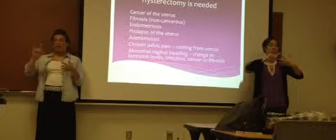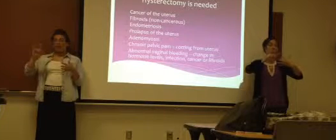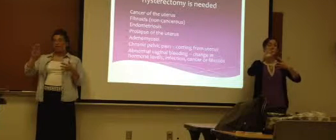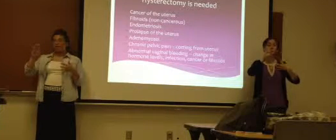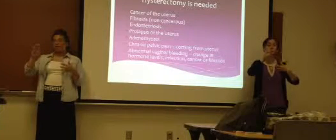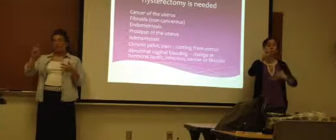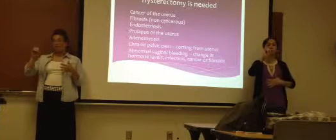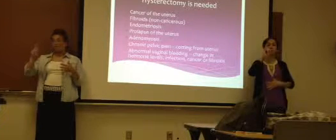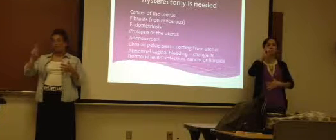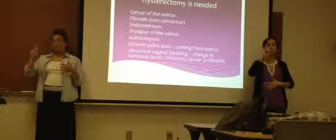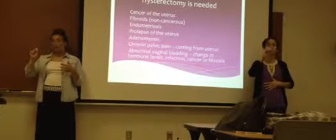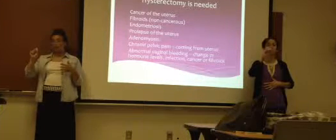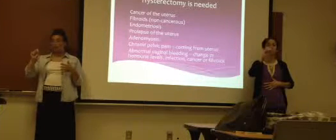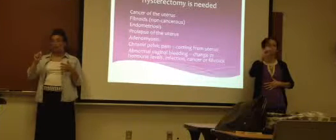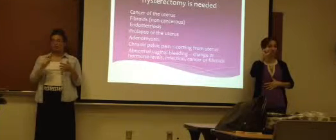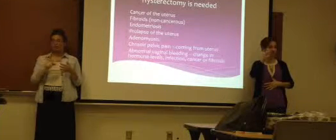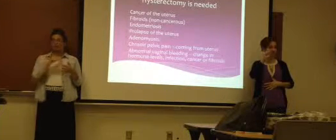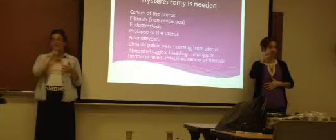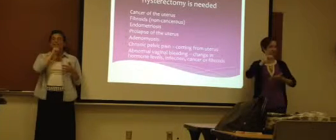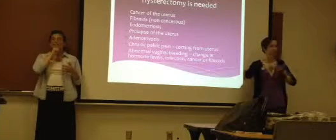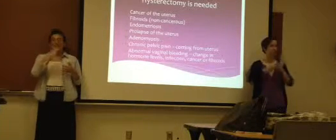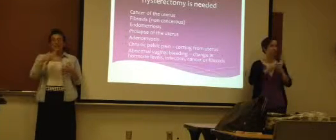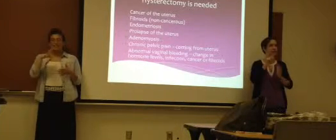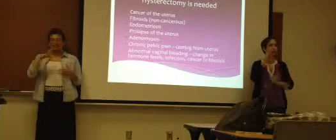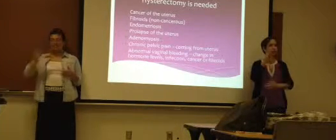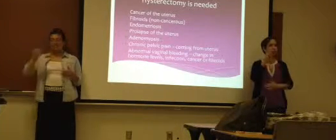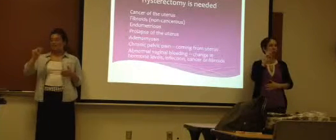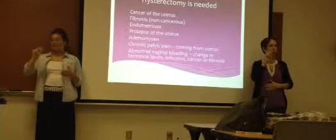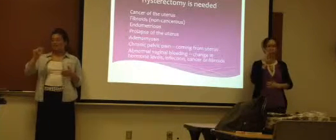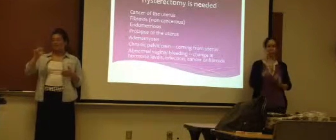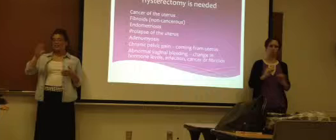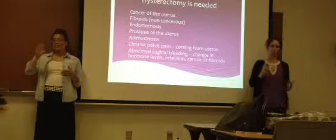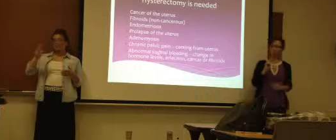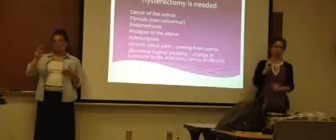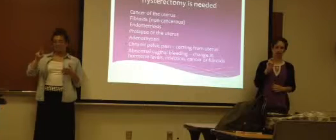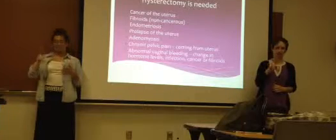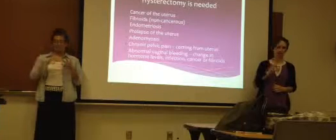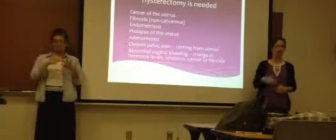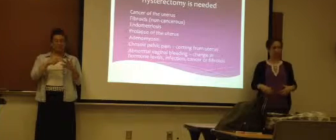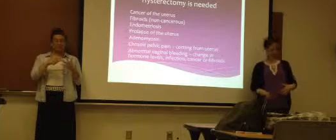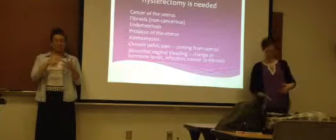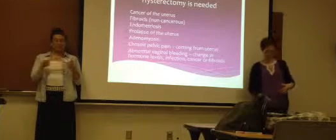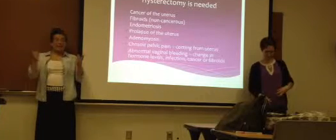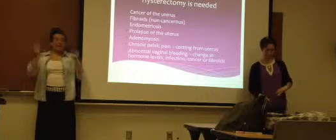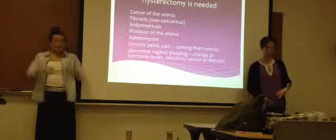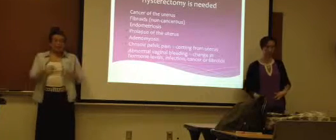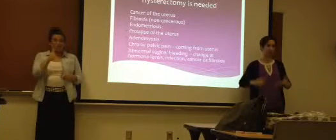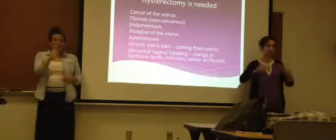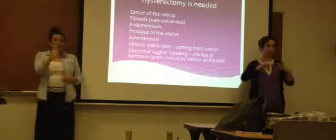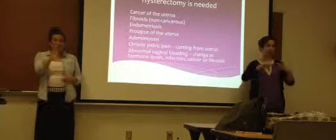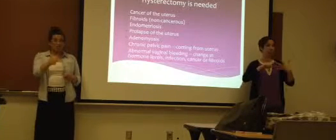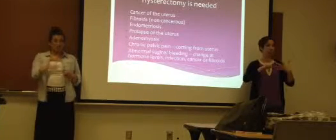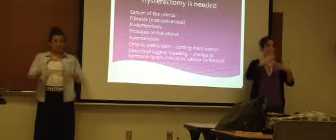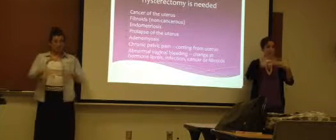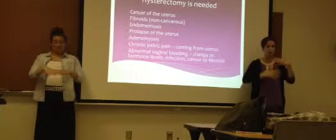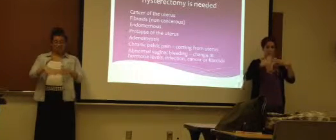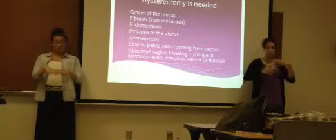tumors, and then abnormal vaginal bleeding, which is change in your hormone levels.